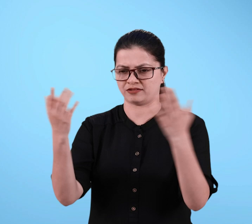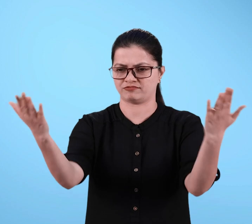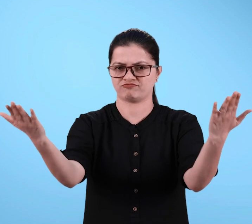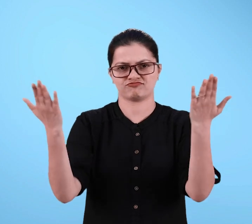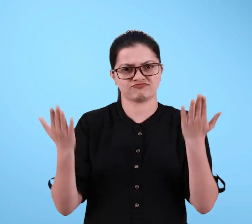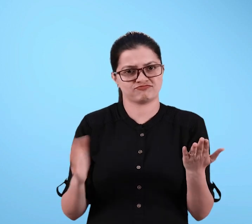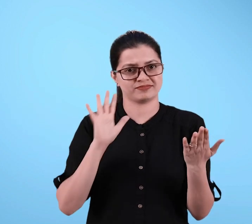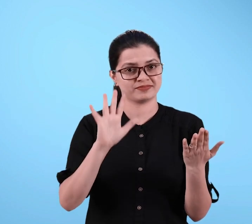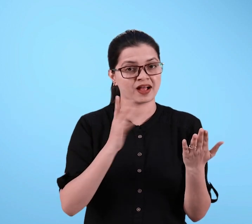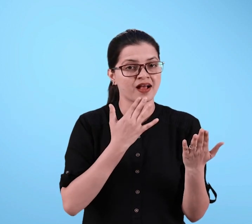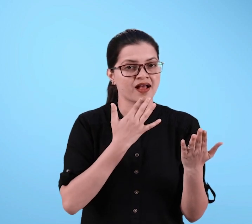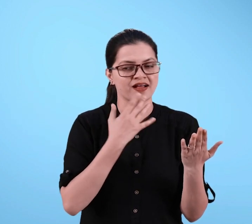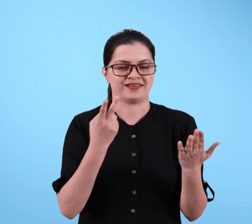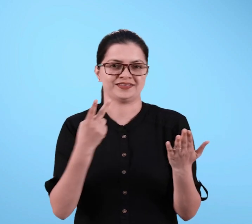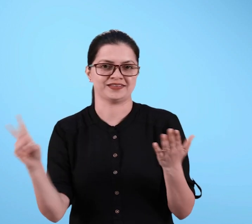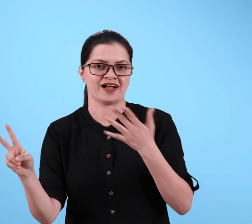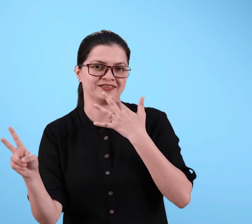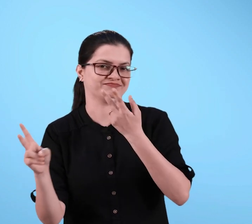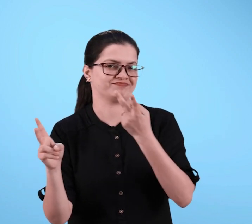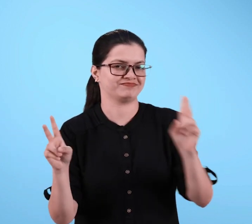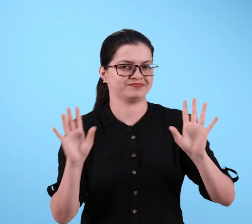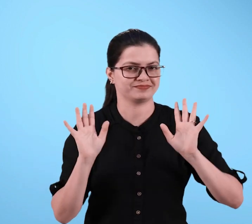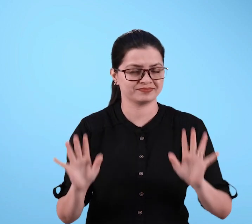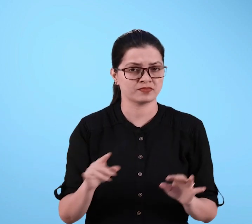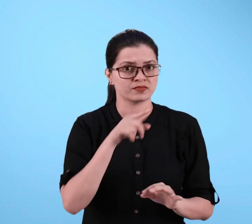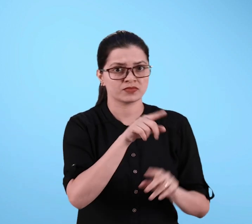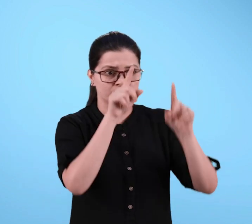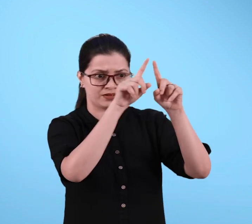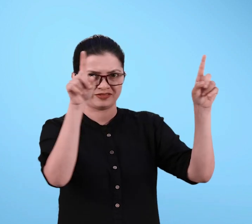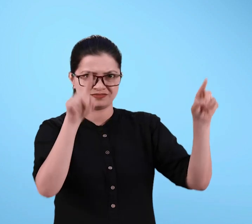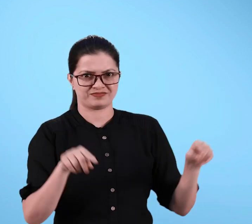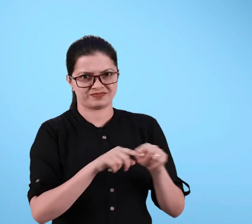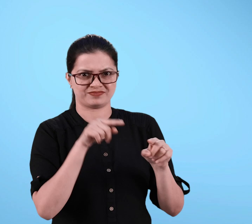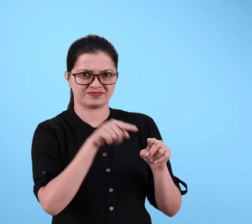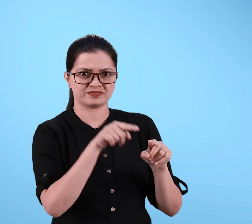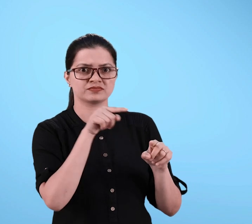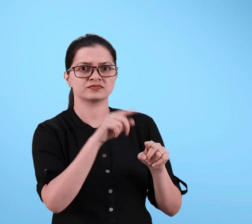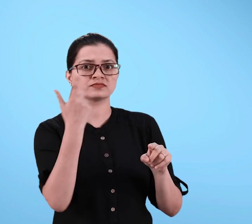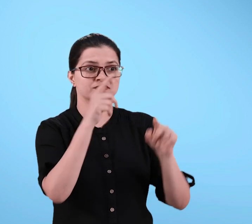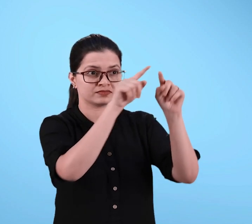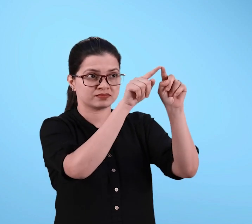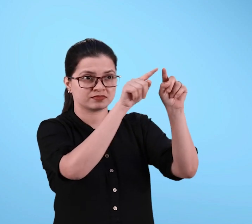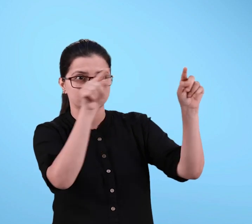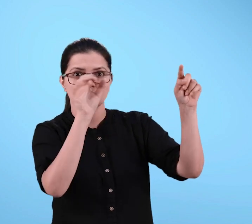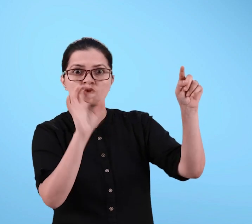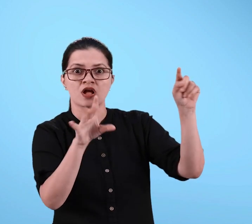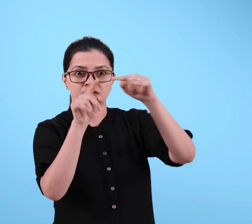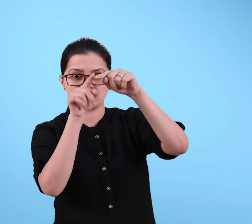different colors. Cut square pieces of length Cut and square width pieces of length and width equal to 30